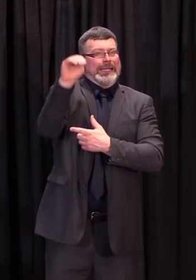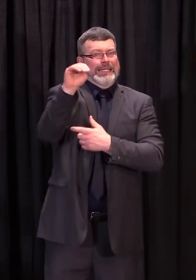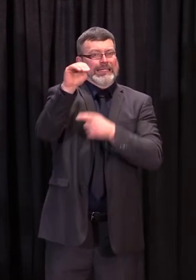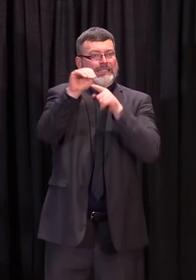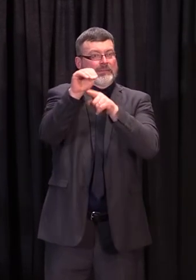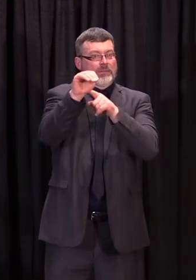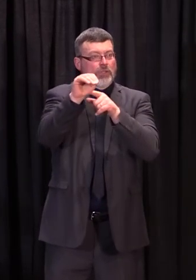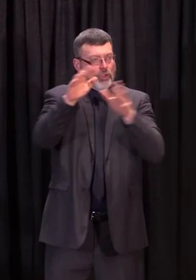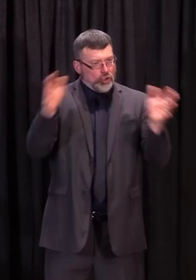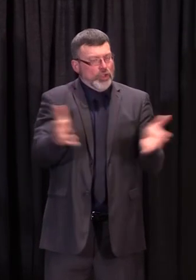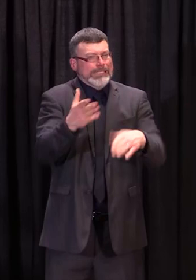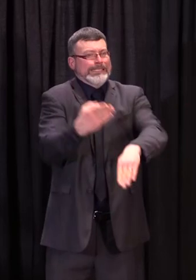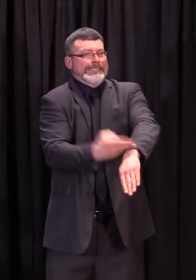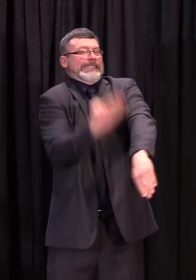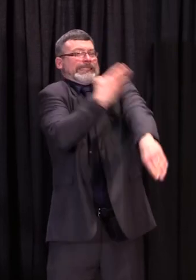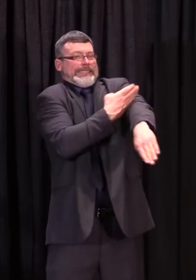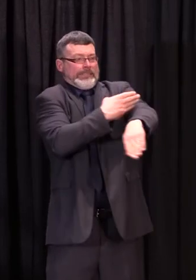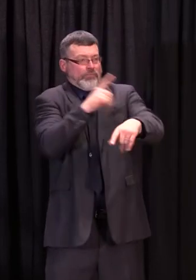need it most.